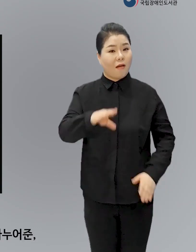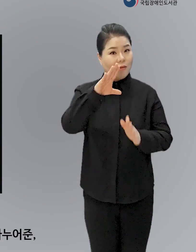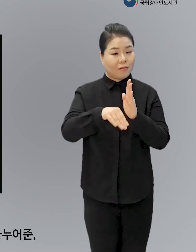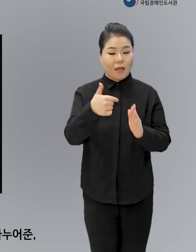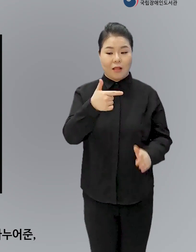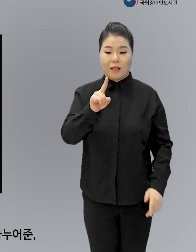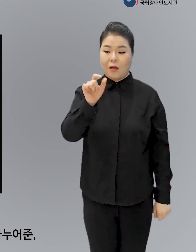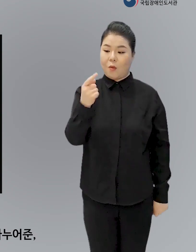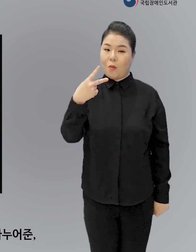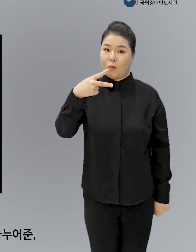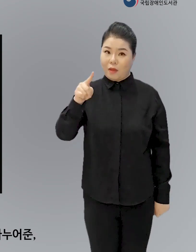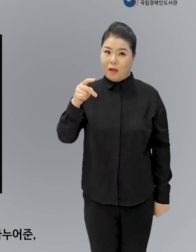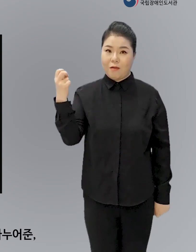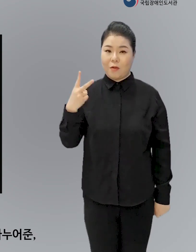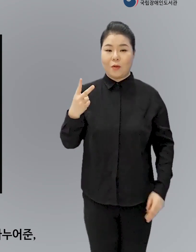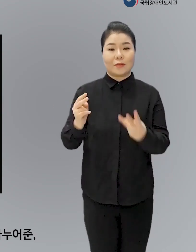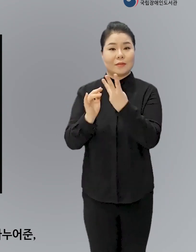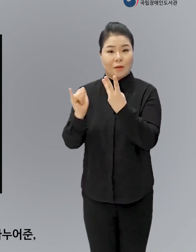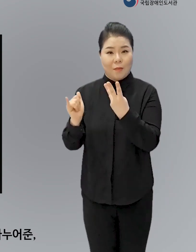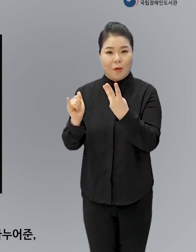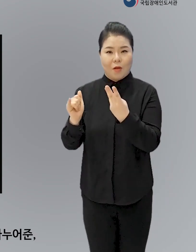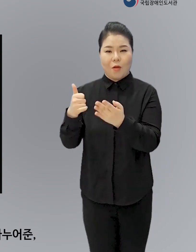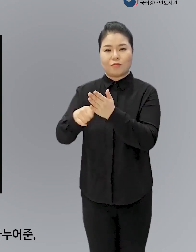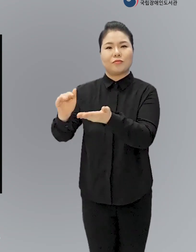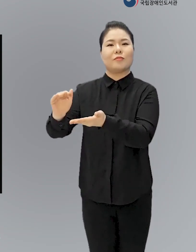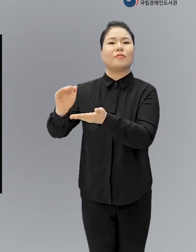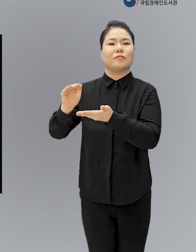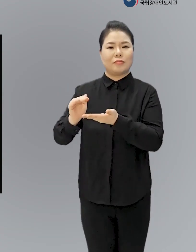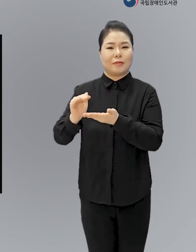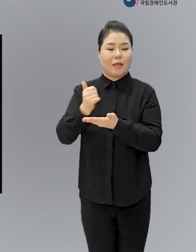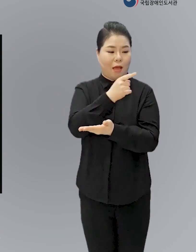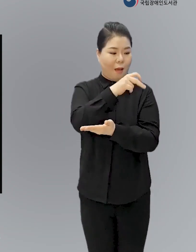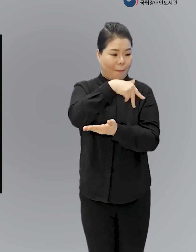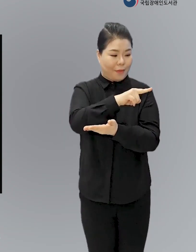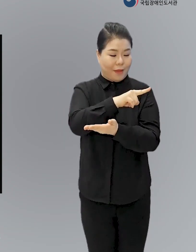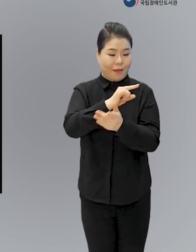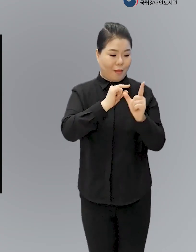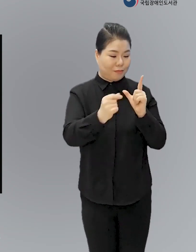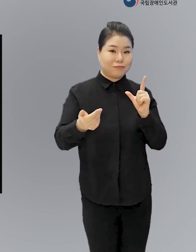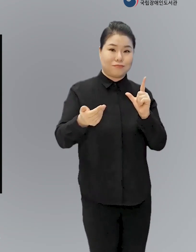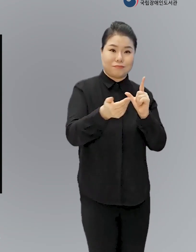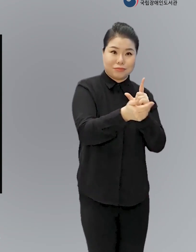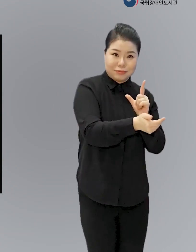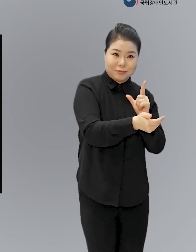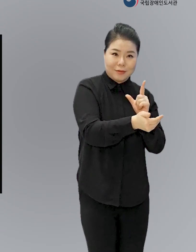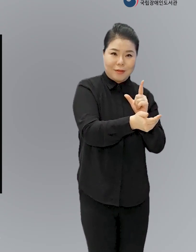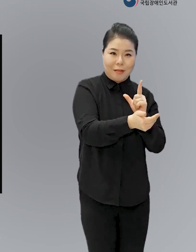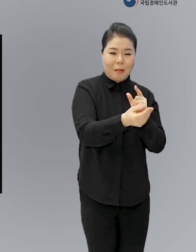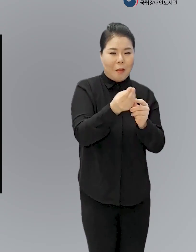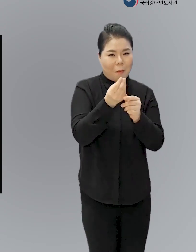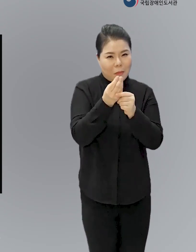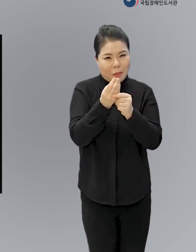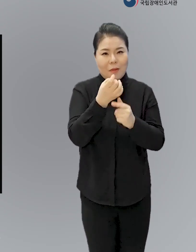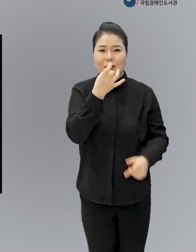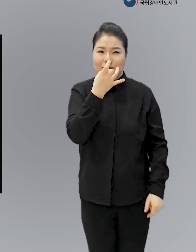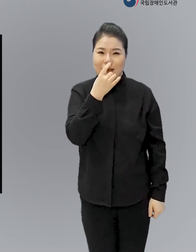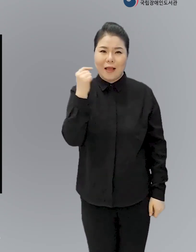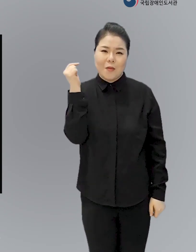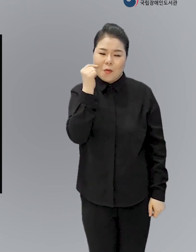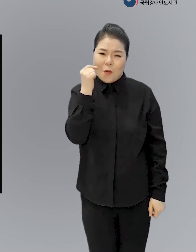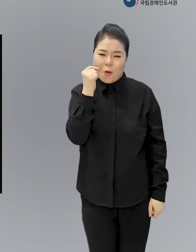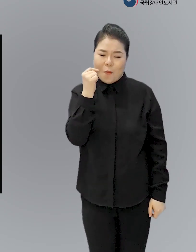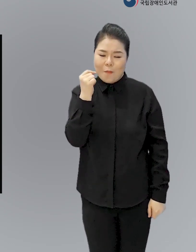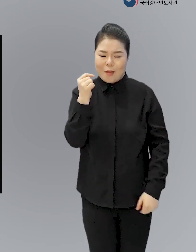By then, the Nahodha and his 3 crew members had eaten their meager ration of rice and salt fish, which they shared with